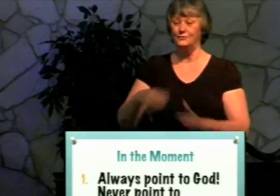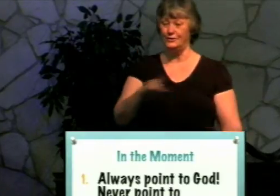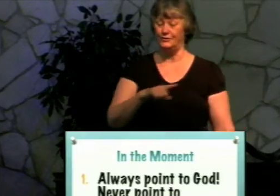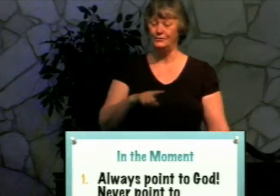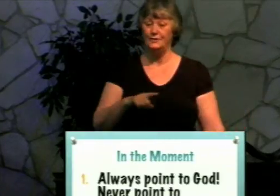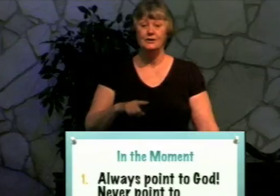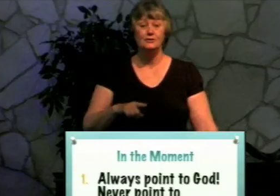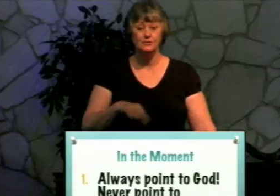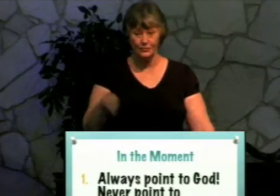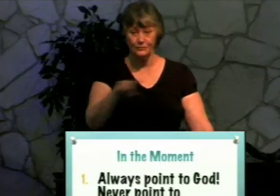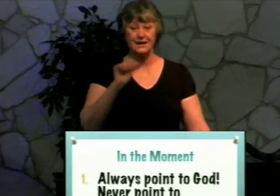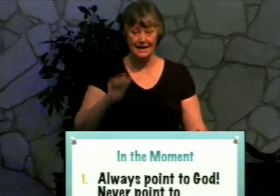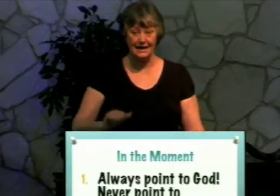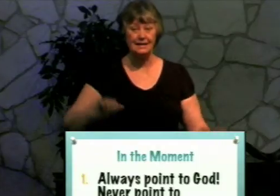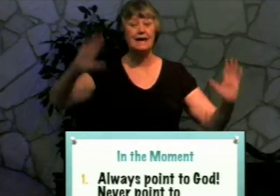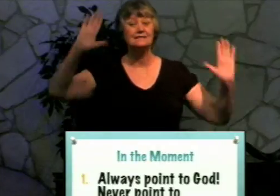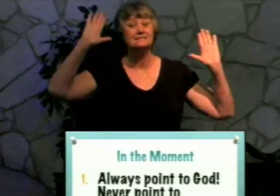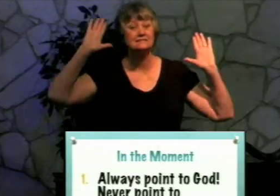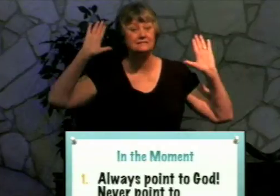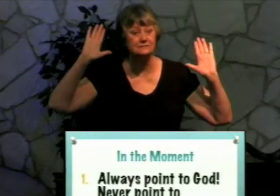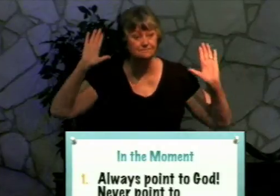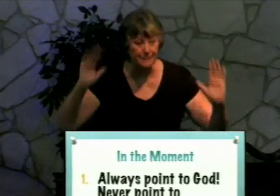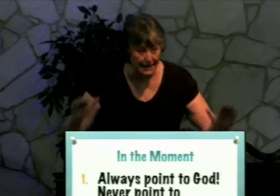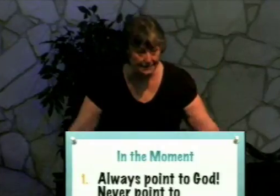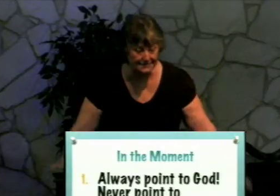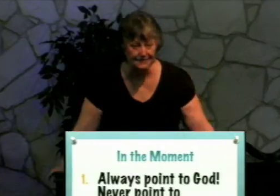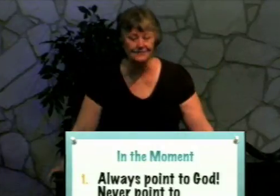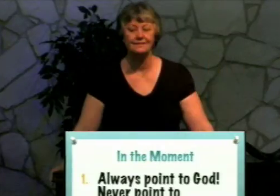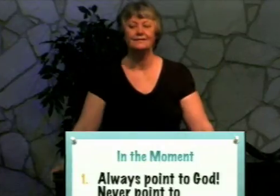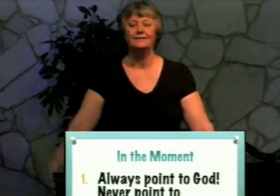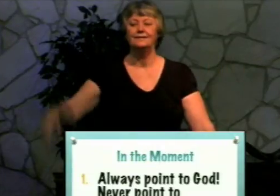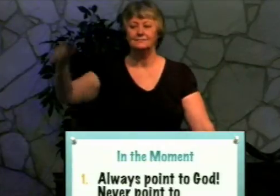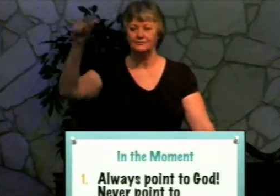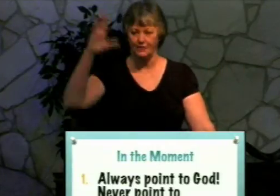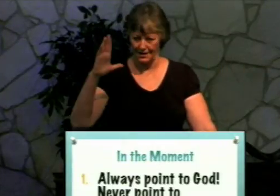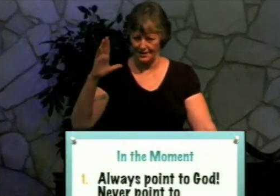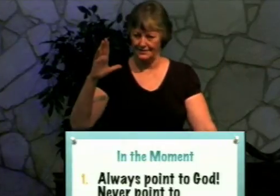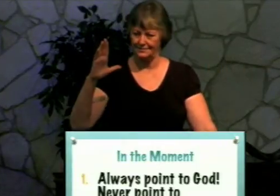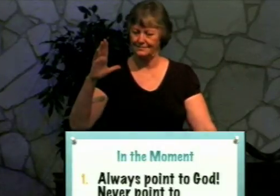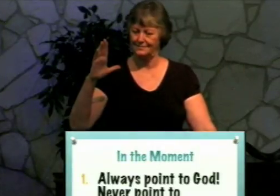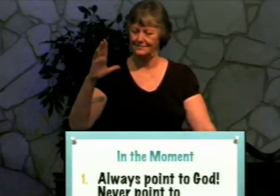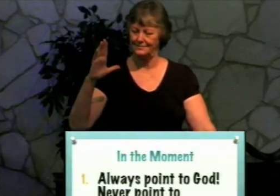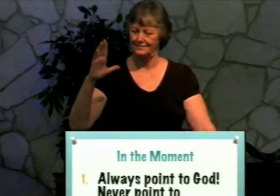you, you can expect God